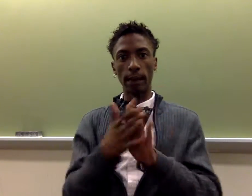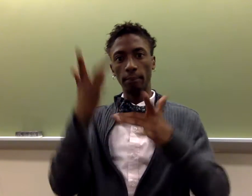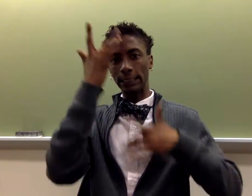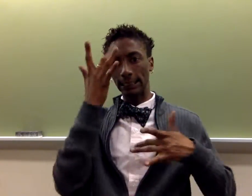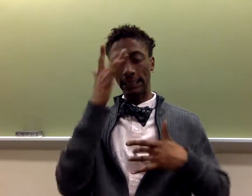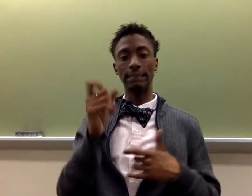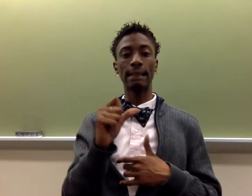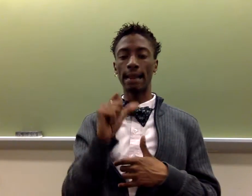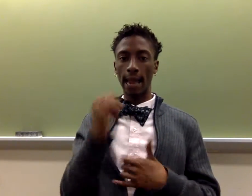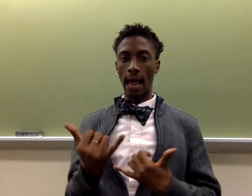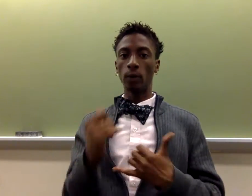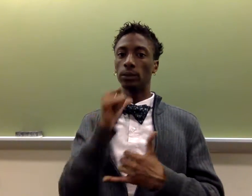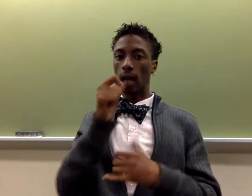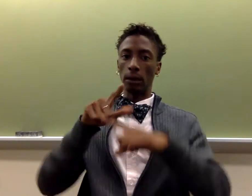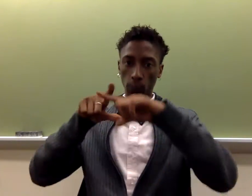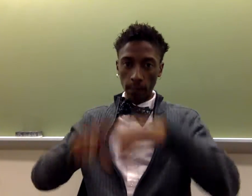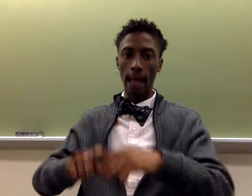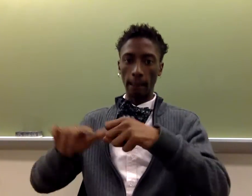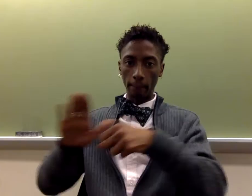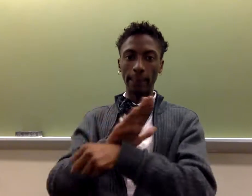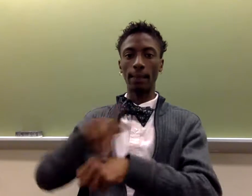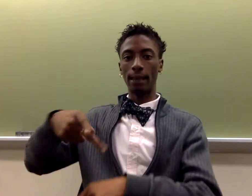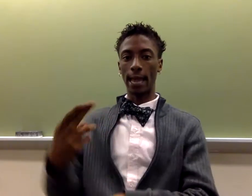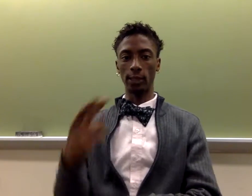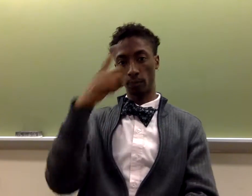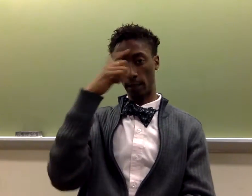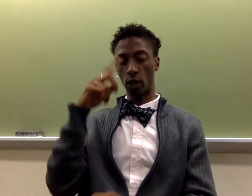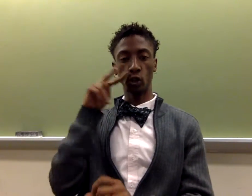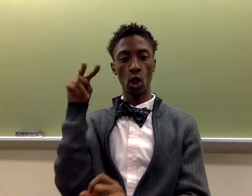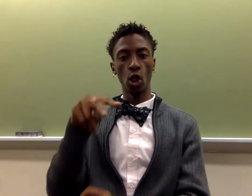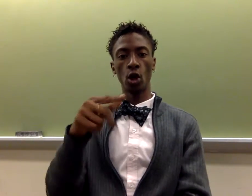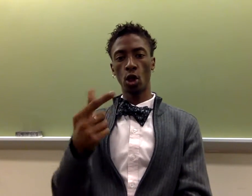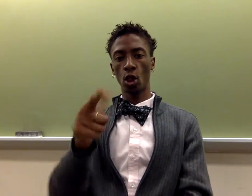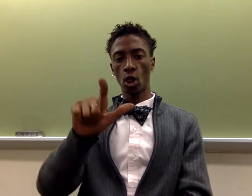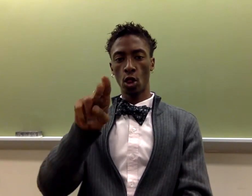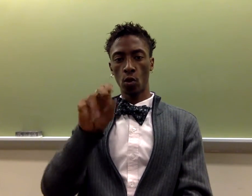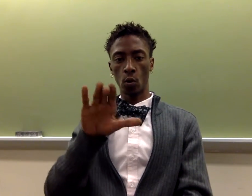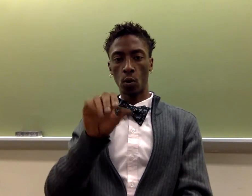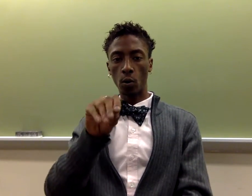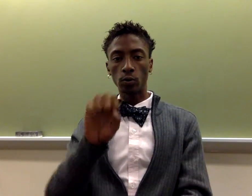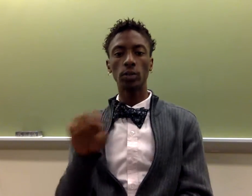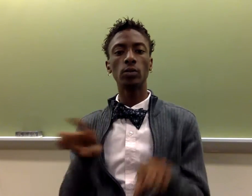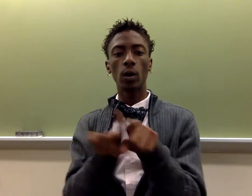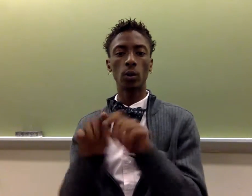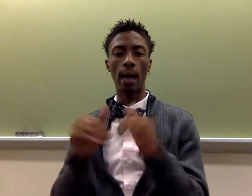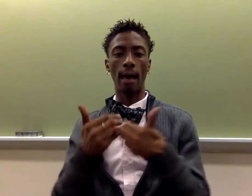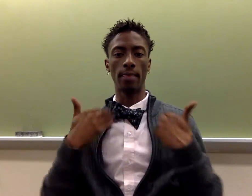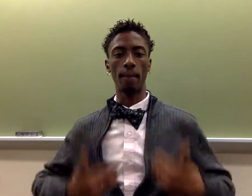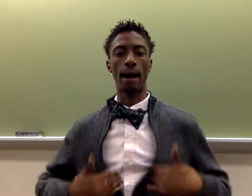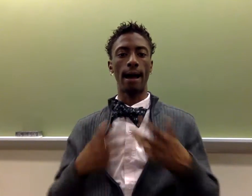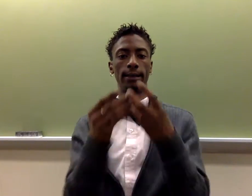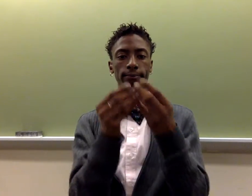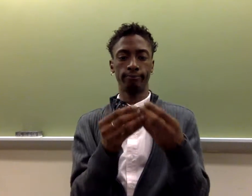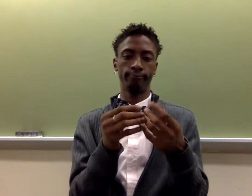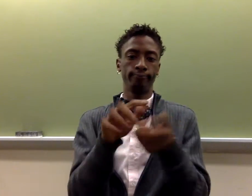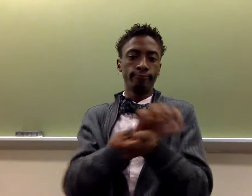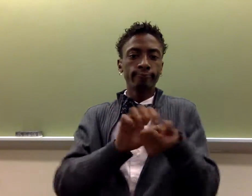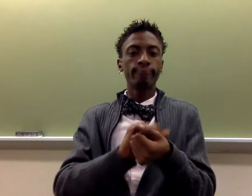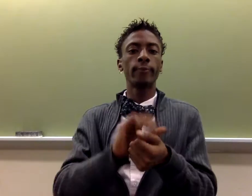on pH, because as you look at glucose here, it's also how the body handles carbohydrates, how it handles mineral salts,